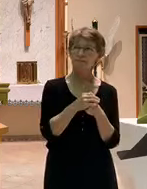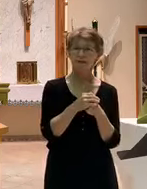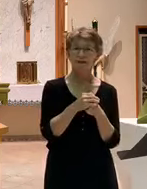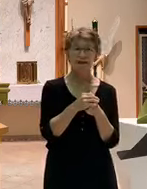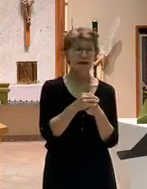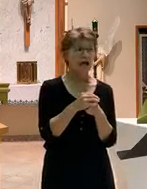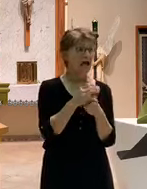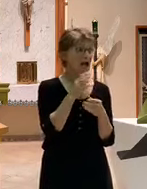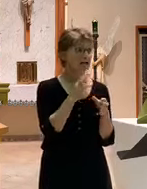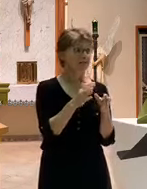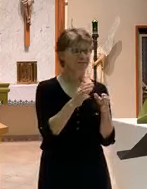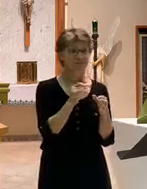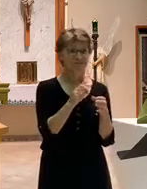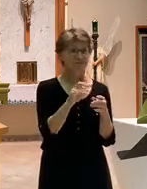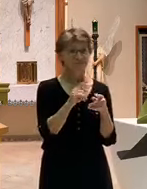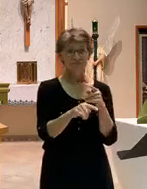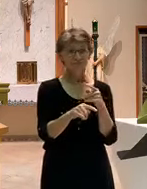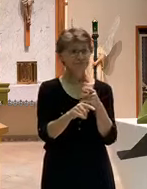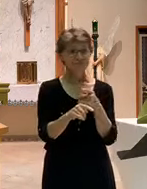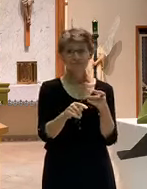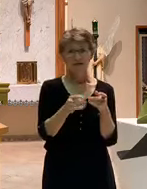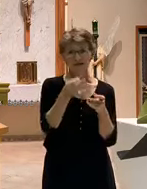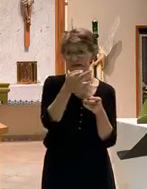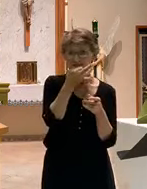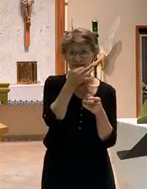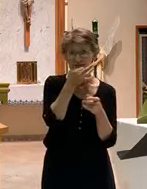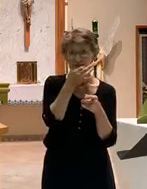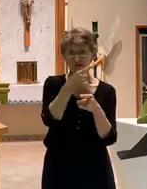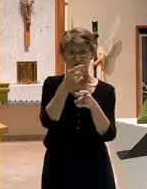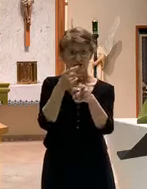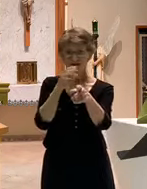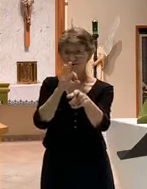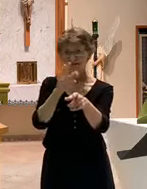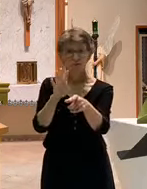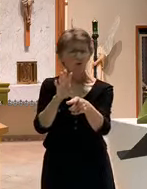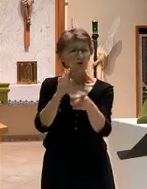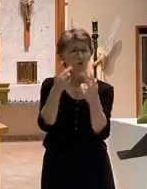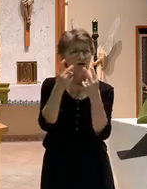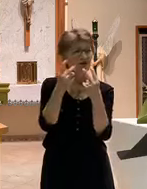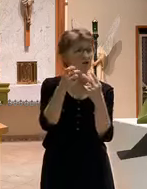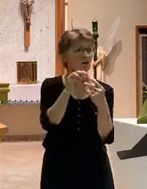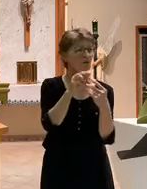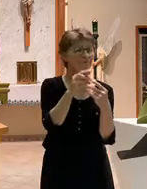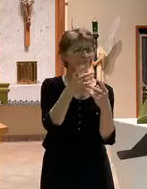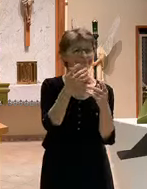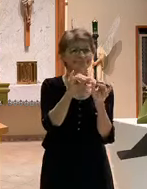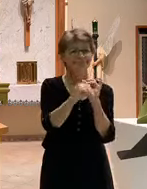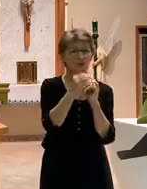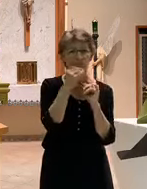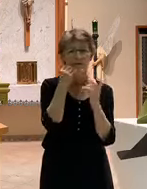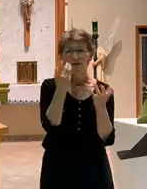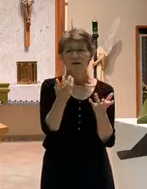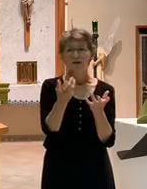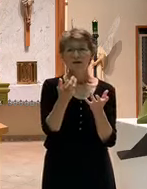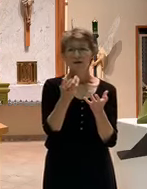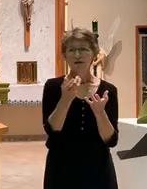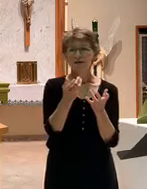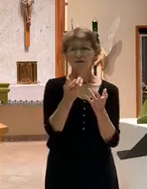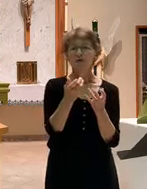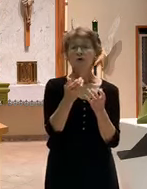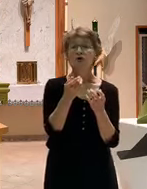for those who are unable to receive communion, especially those who are watching via Facebook, to know we have this practice of spiritual